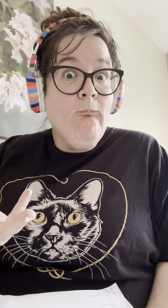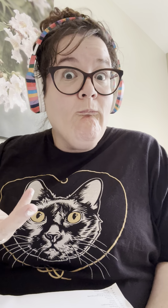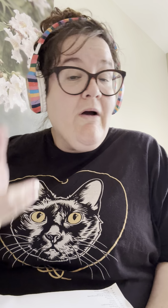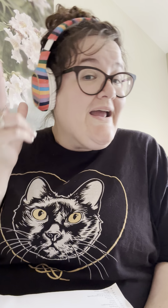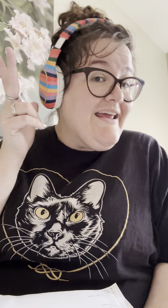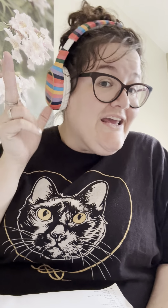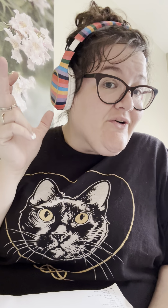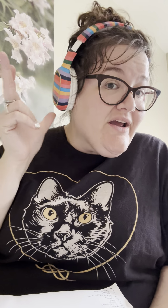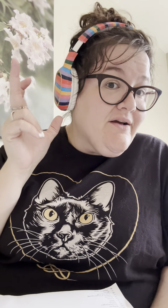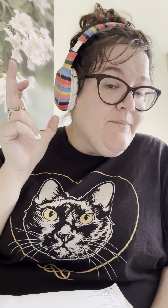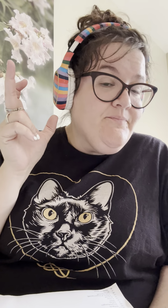hearing.